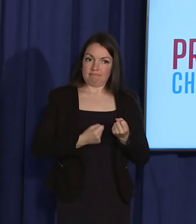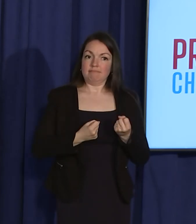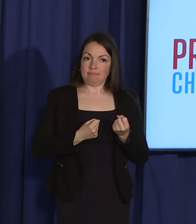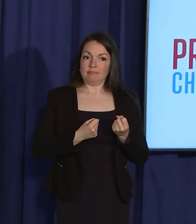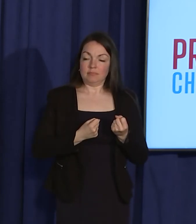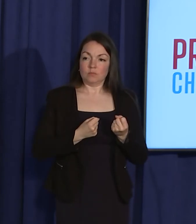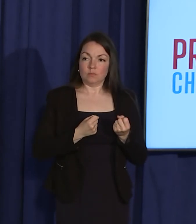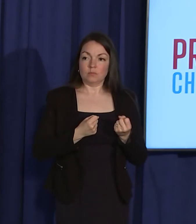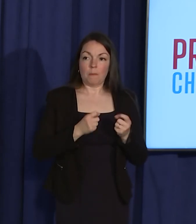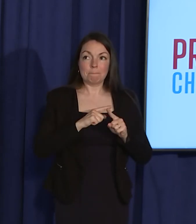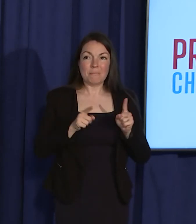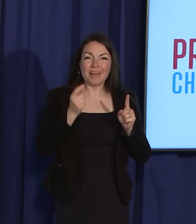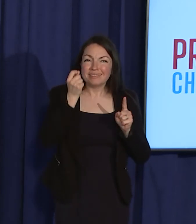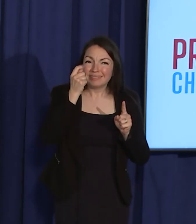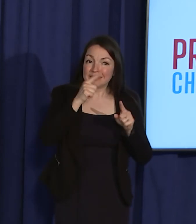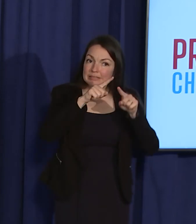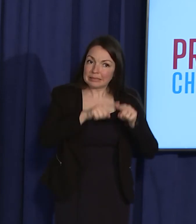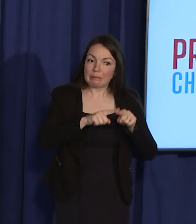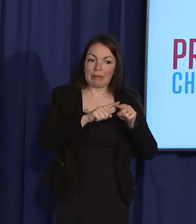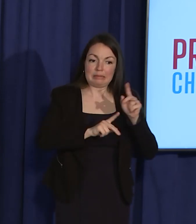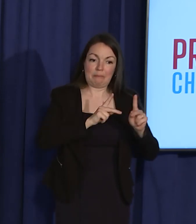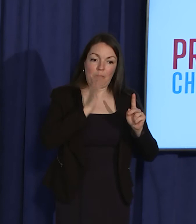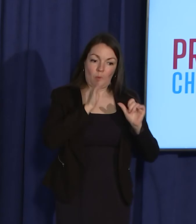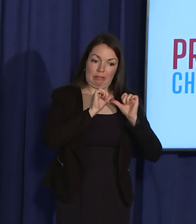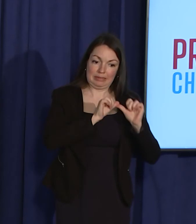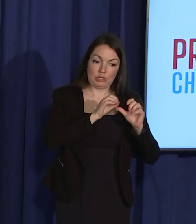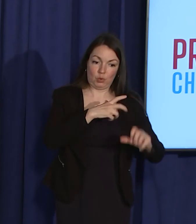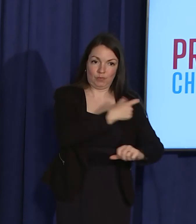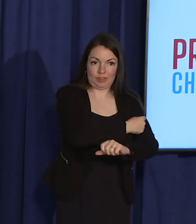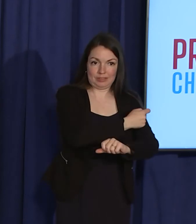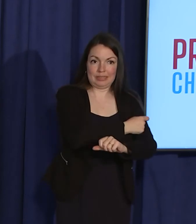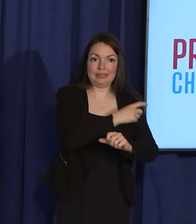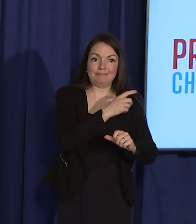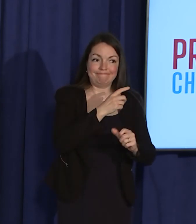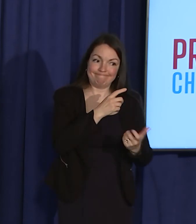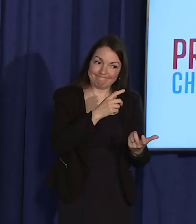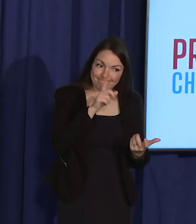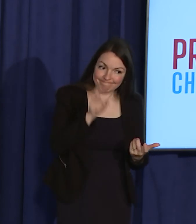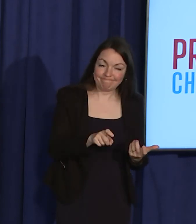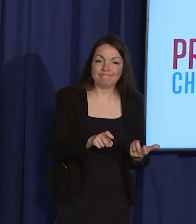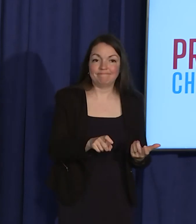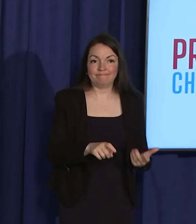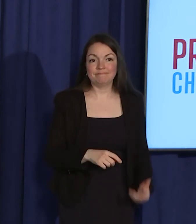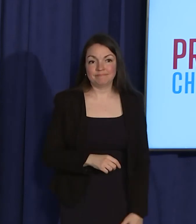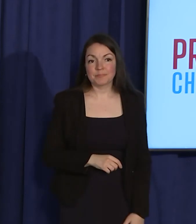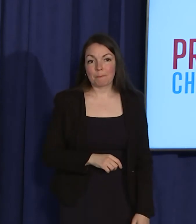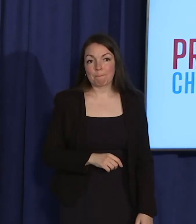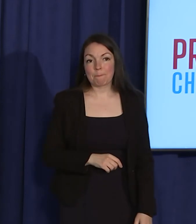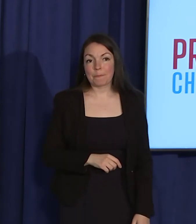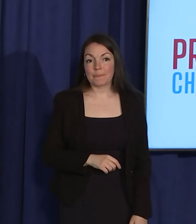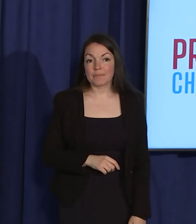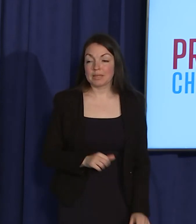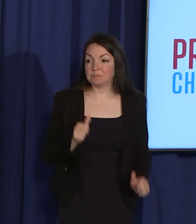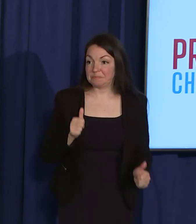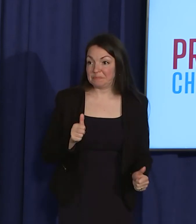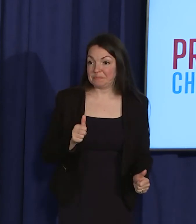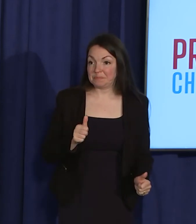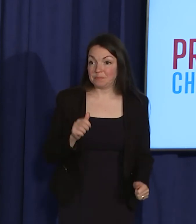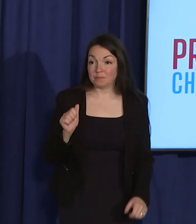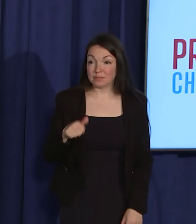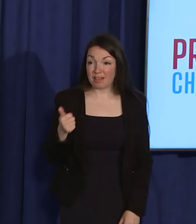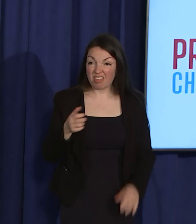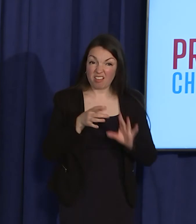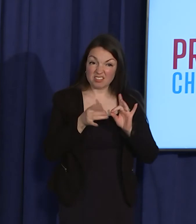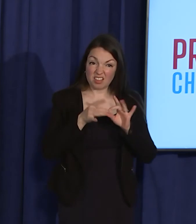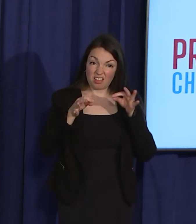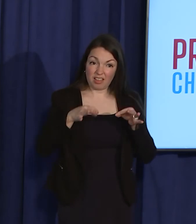fully contingent on people continuing to make that decision to get vaccinated. Very good. Anything else that you can tell us about